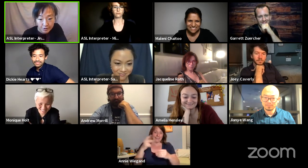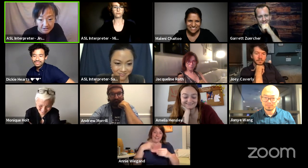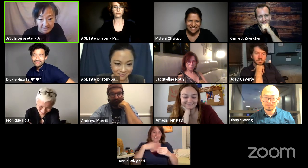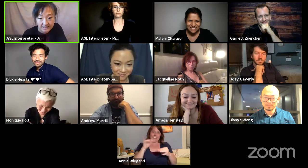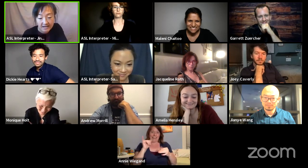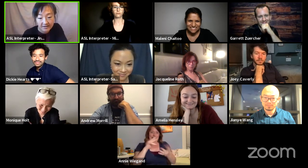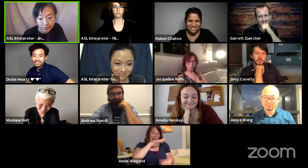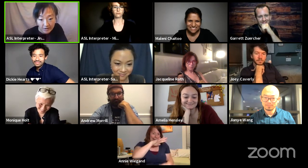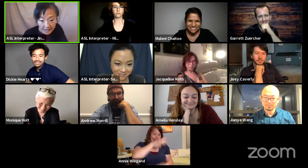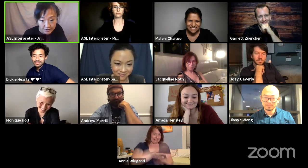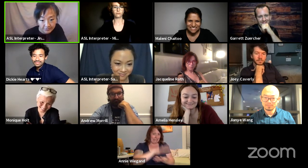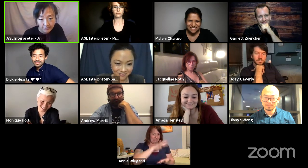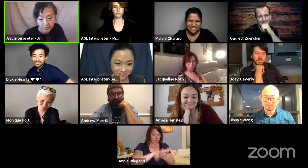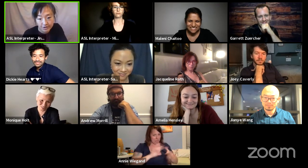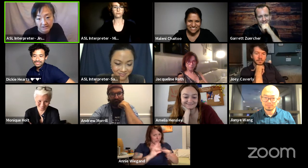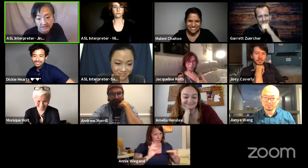emotions and the range of emotions